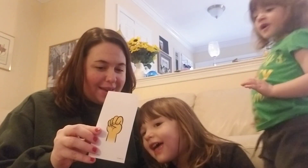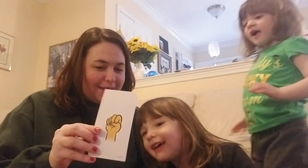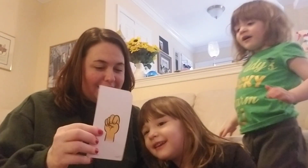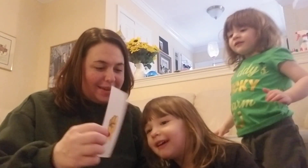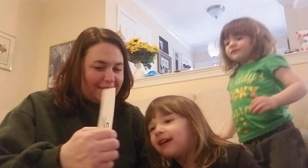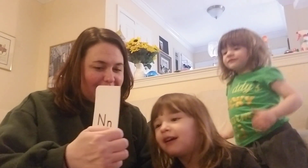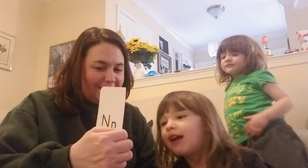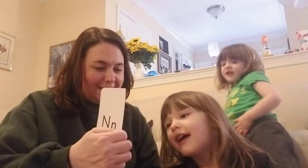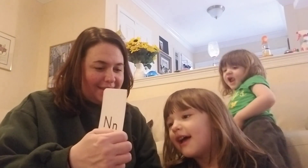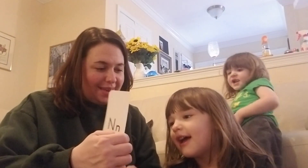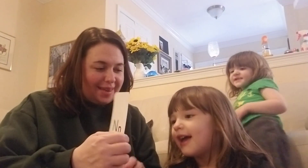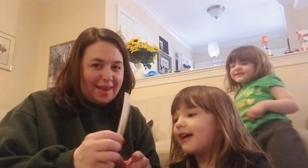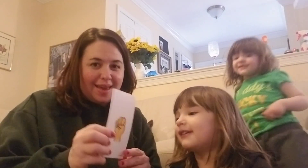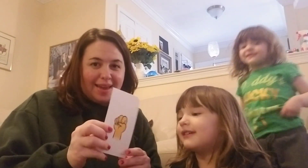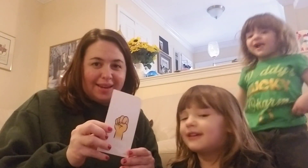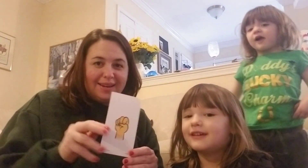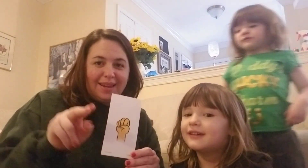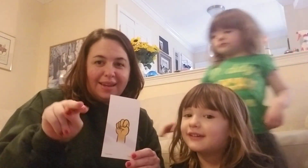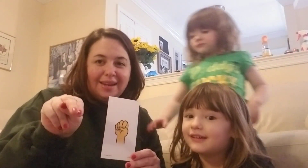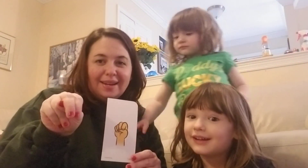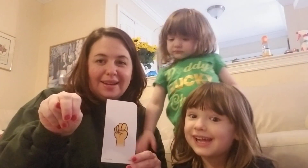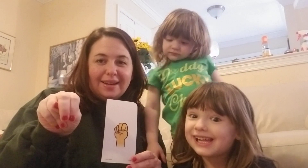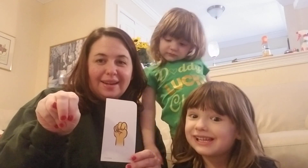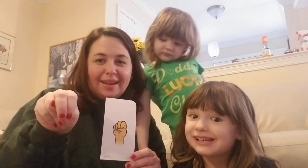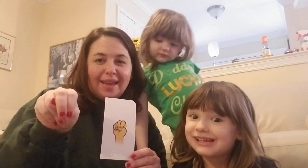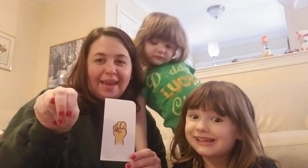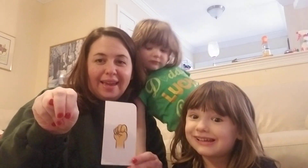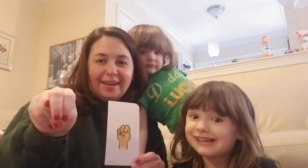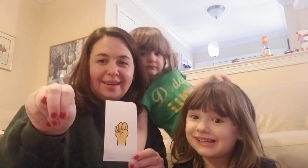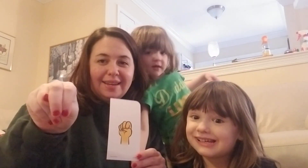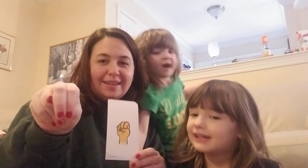N. N. N.